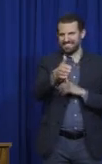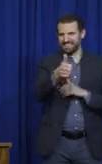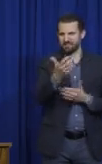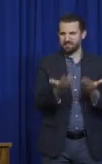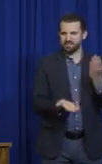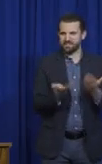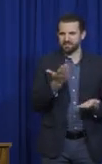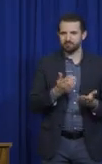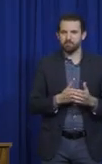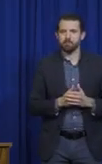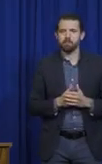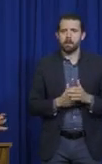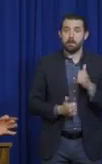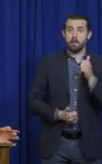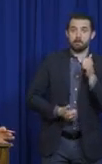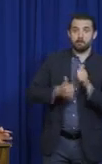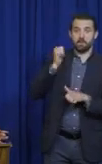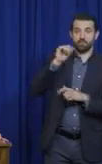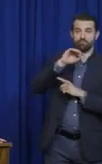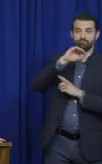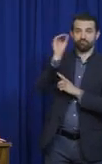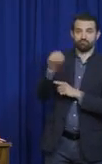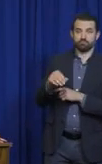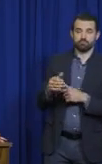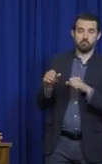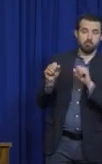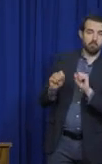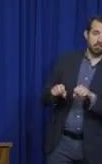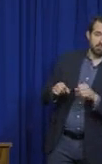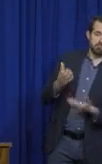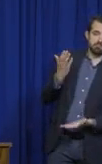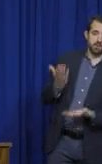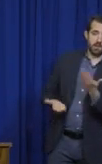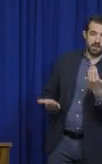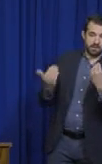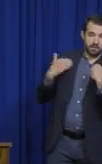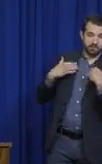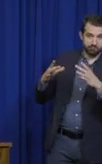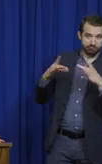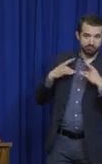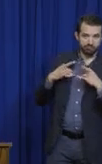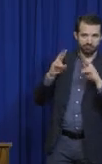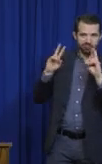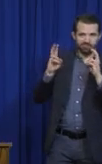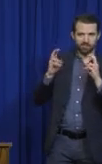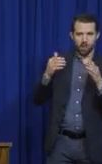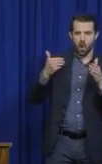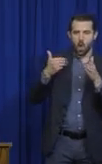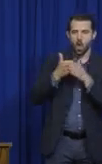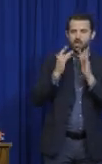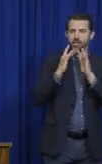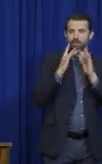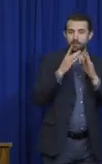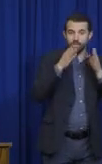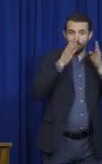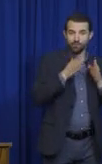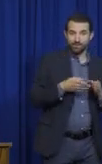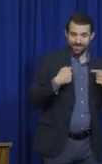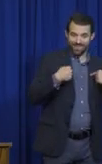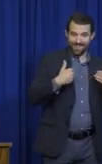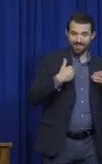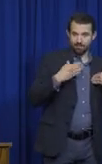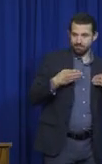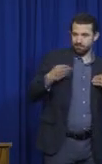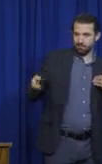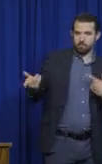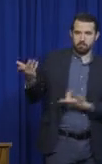vast majority of folks in that probable case definition are close contacts, household members of confirmed cases